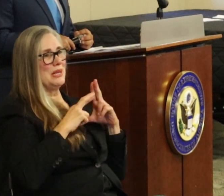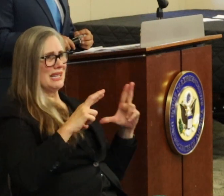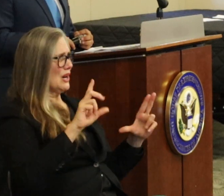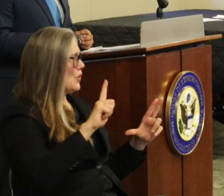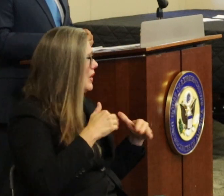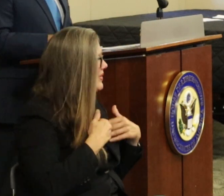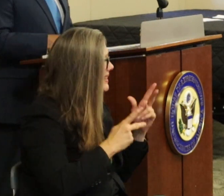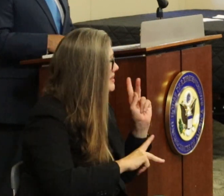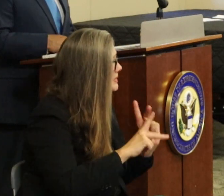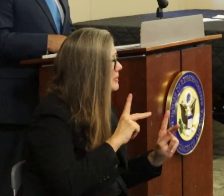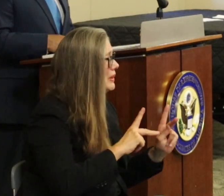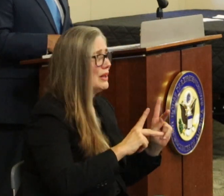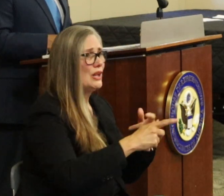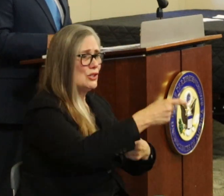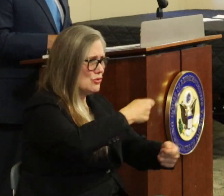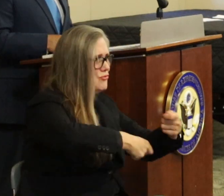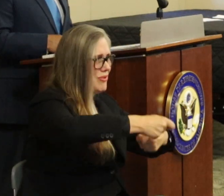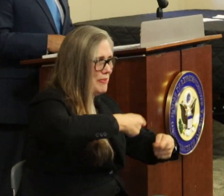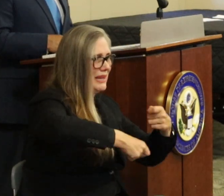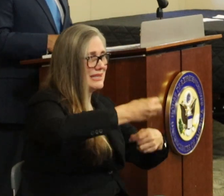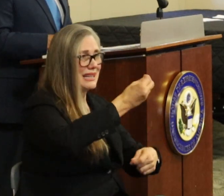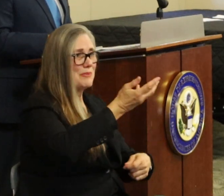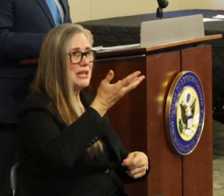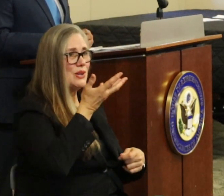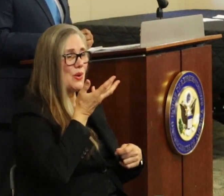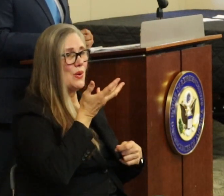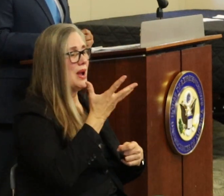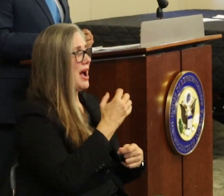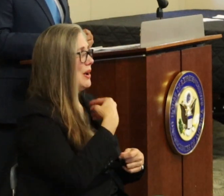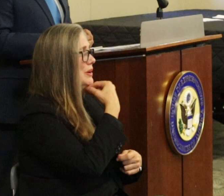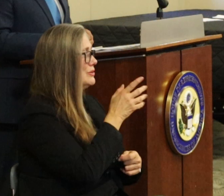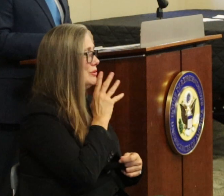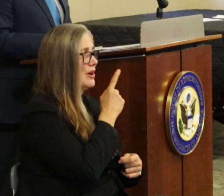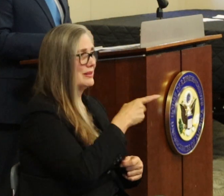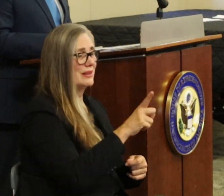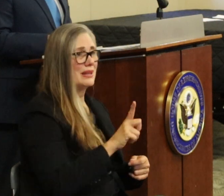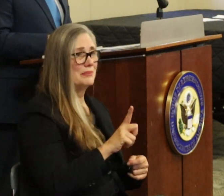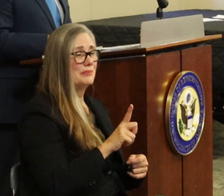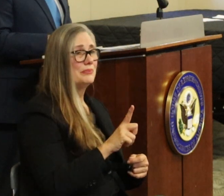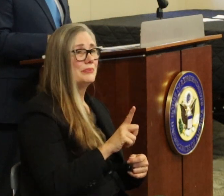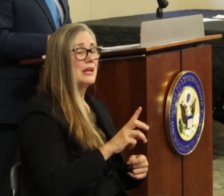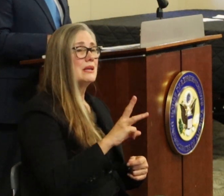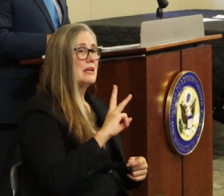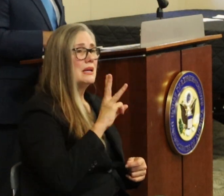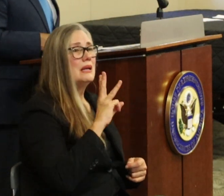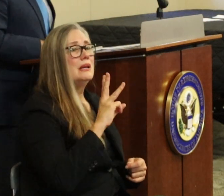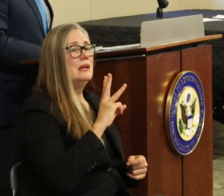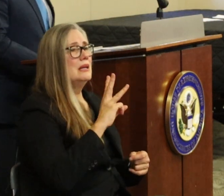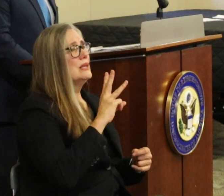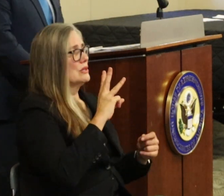of young people are that's coming out to fill the void, let me know. I'd love to talk to some of them. So water quality is